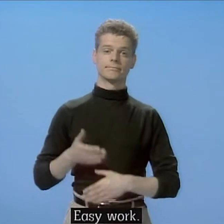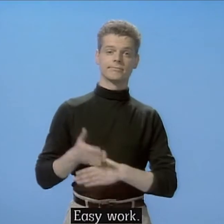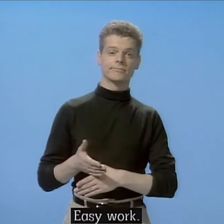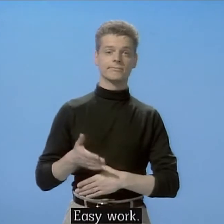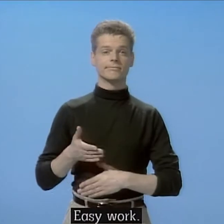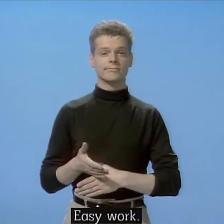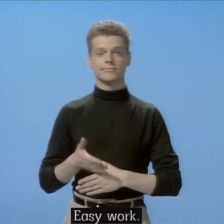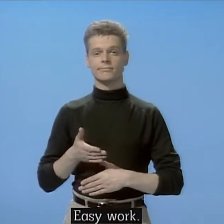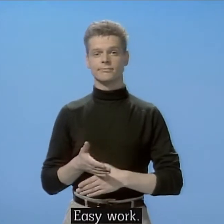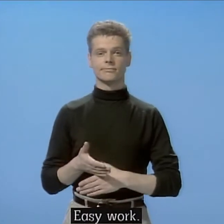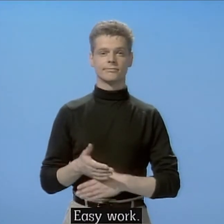Easy work.